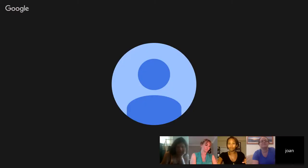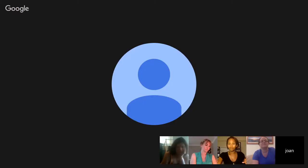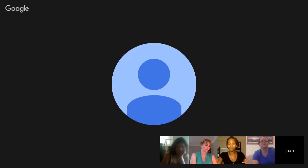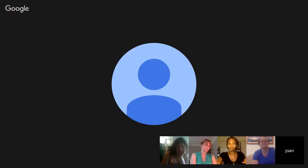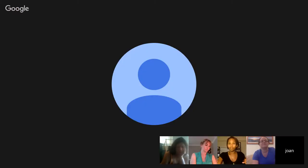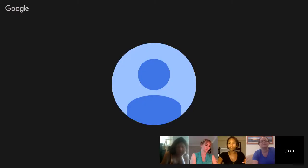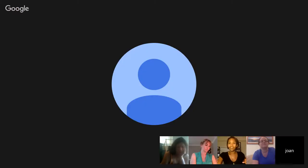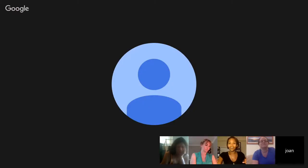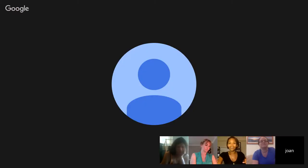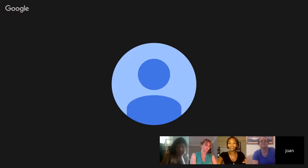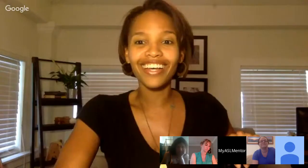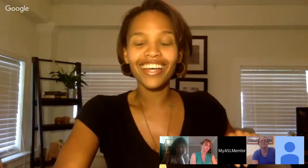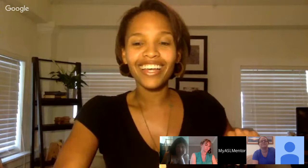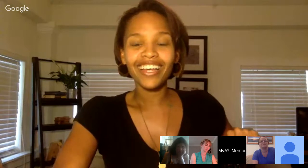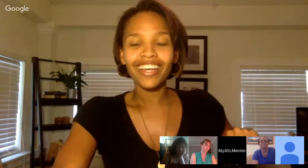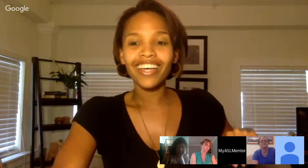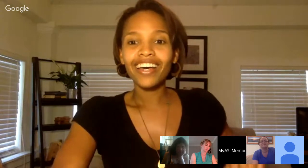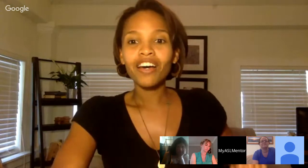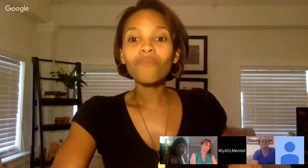Okay, thank you.